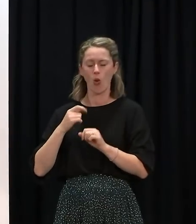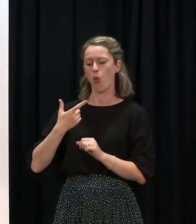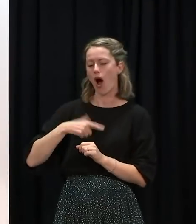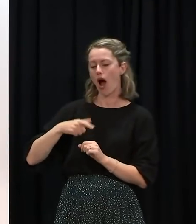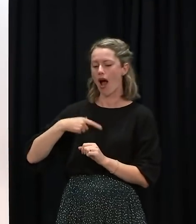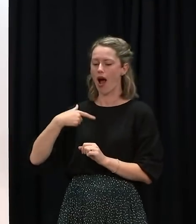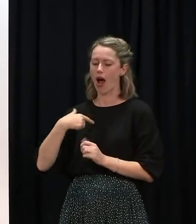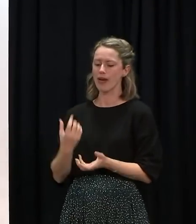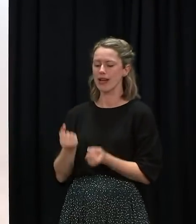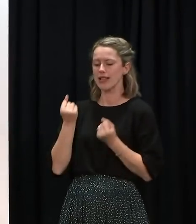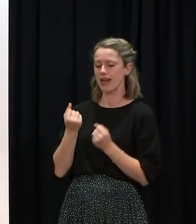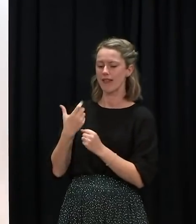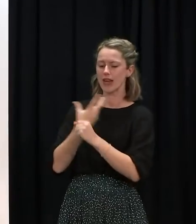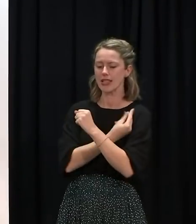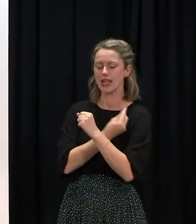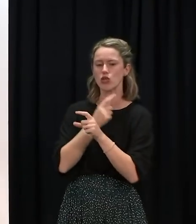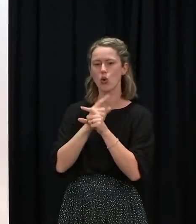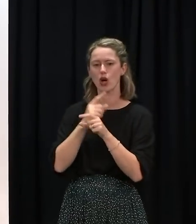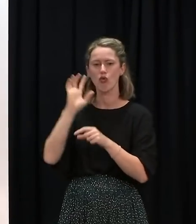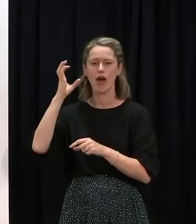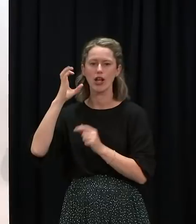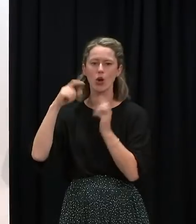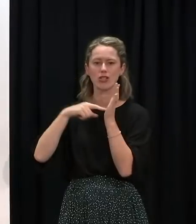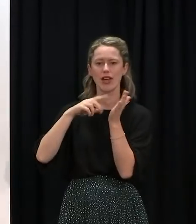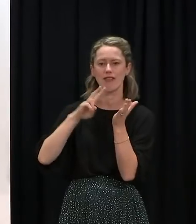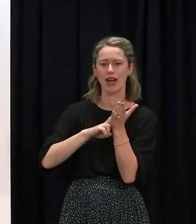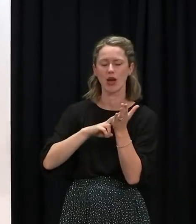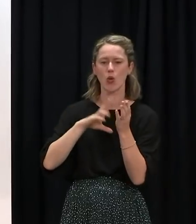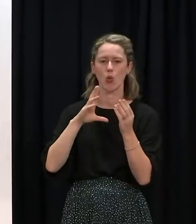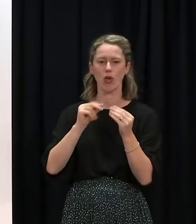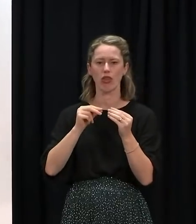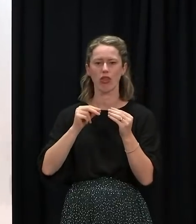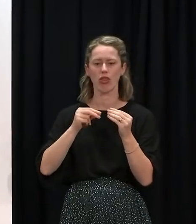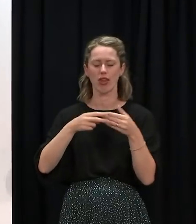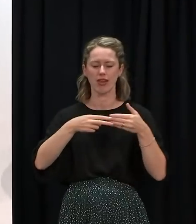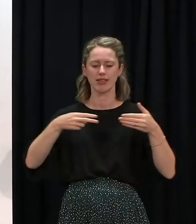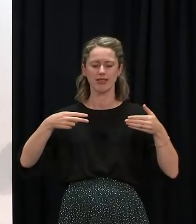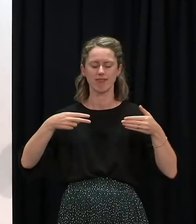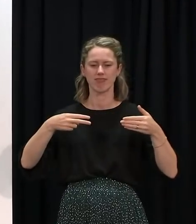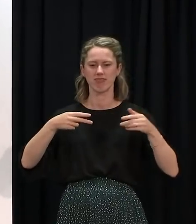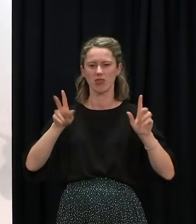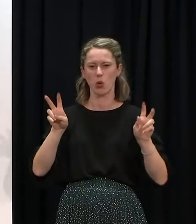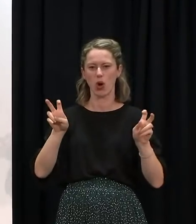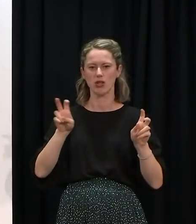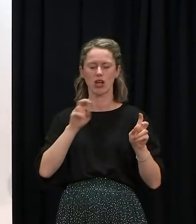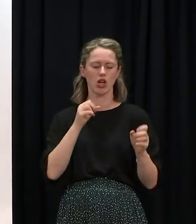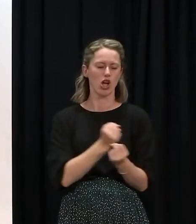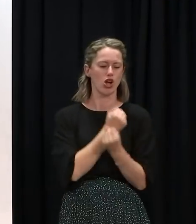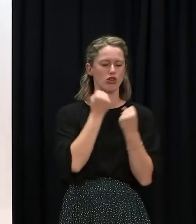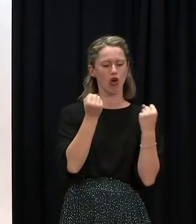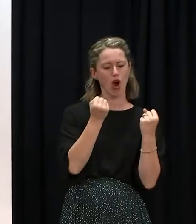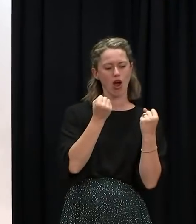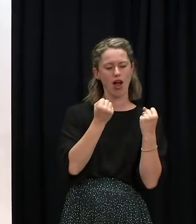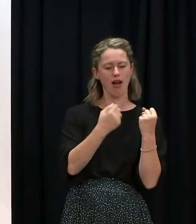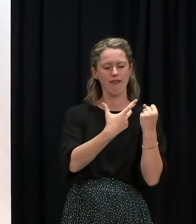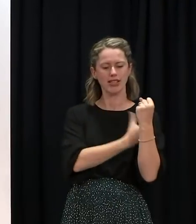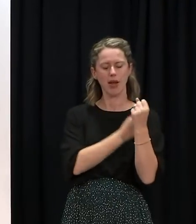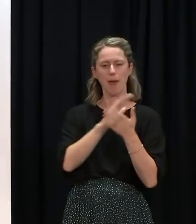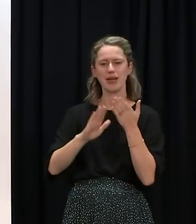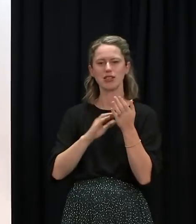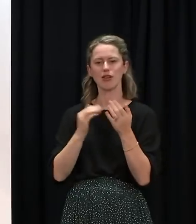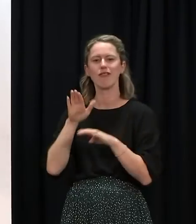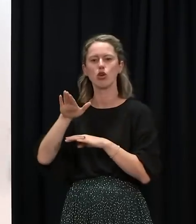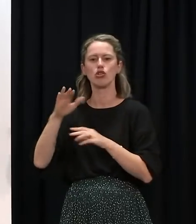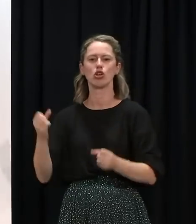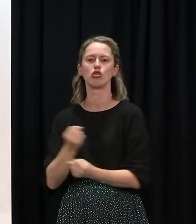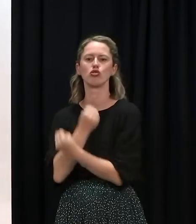for being vaccinated on radio, on television, with the tagline, you know, the stronger our vaccination, the stronger our possibilities. We are